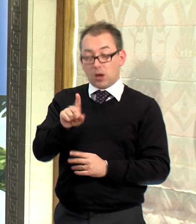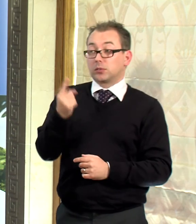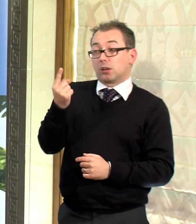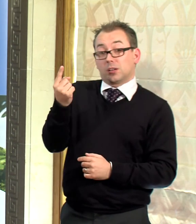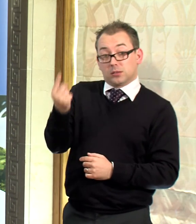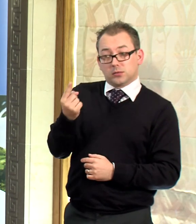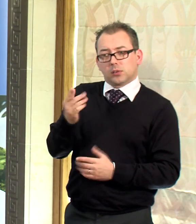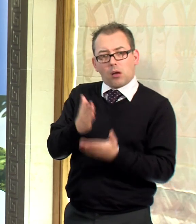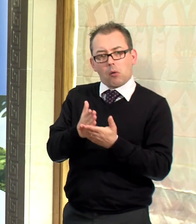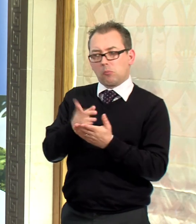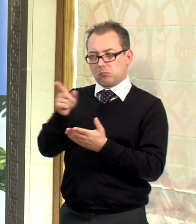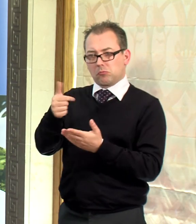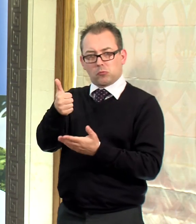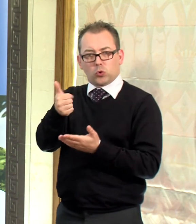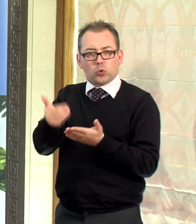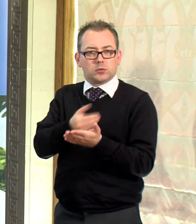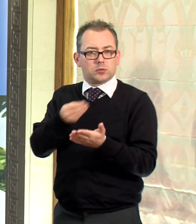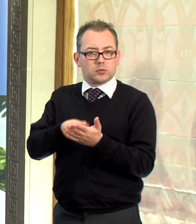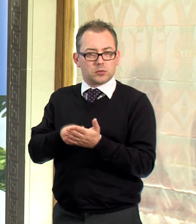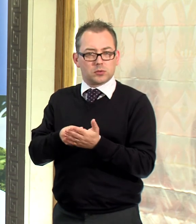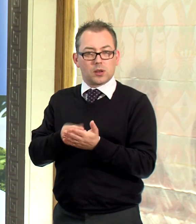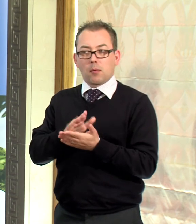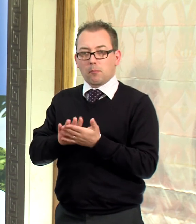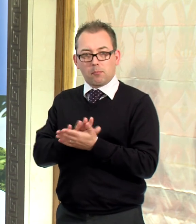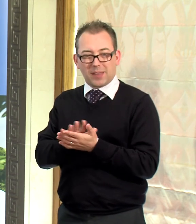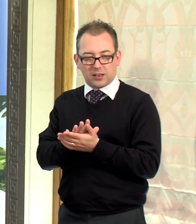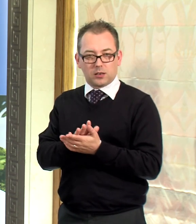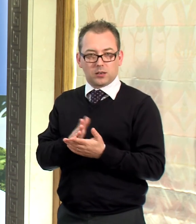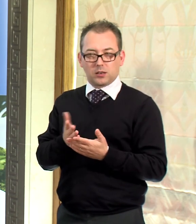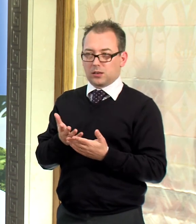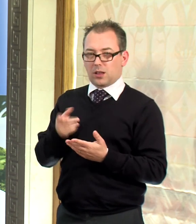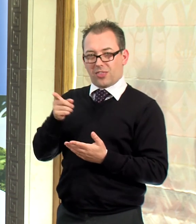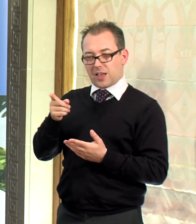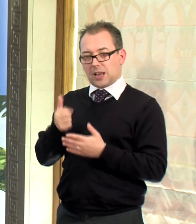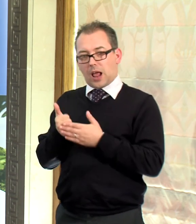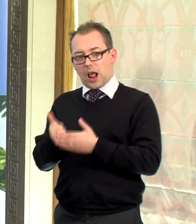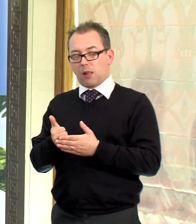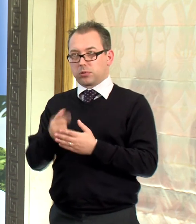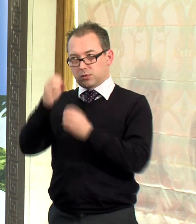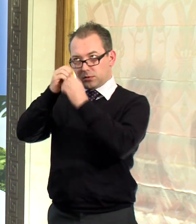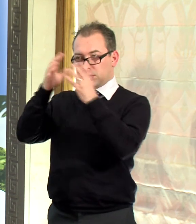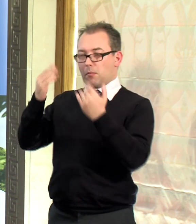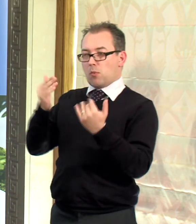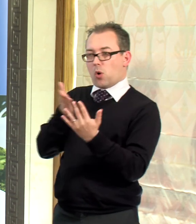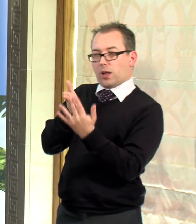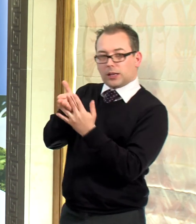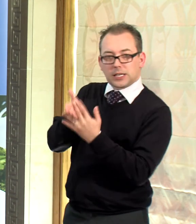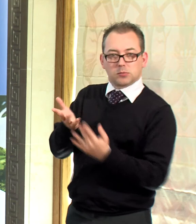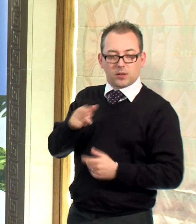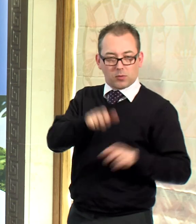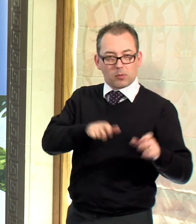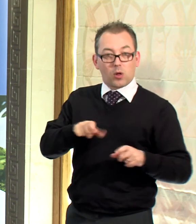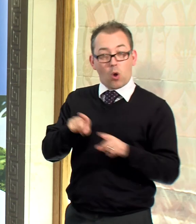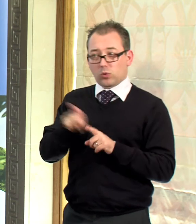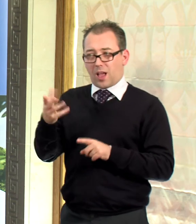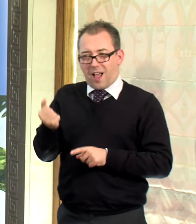a cost-effective method which can promote the move towards inclusive access and offers